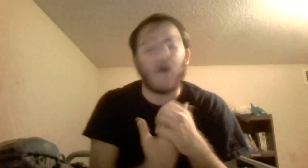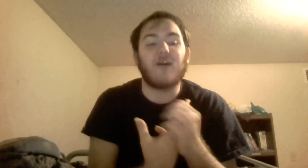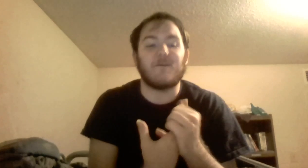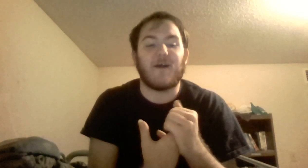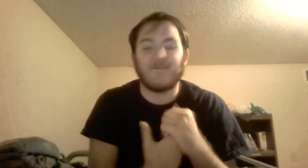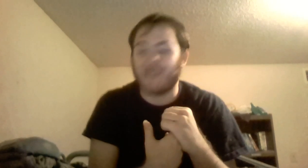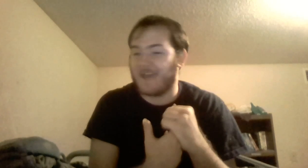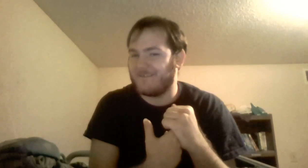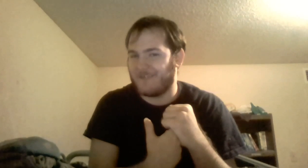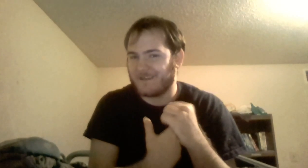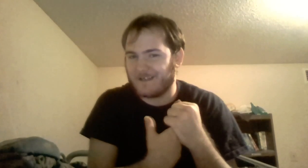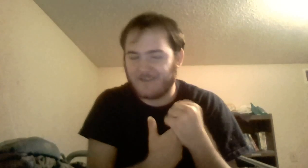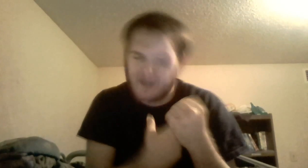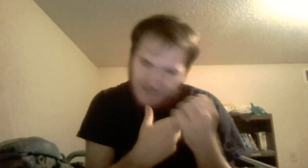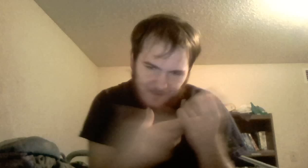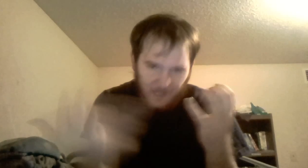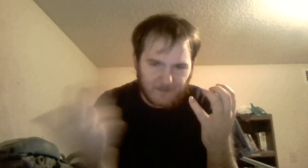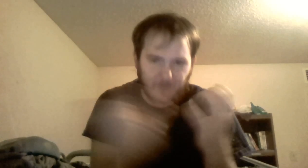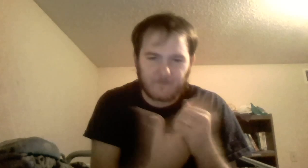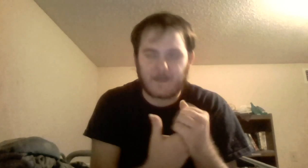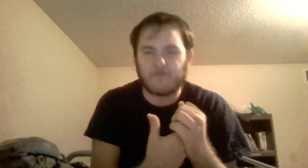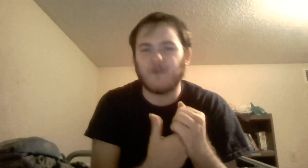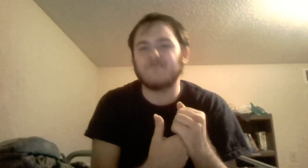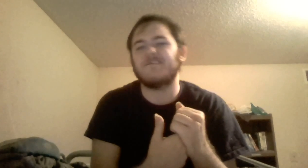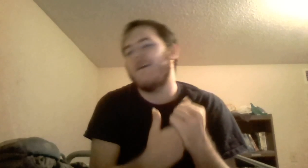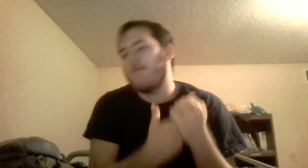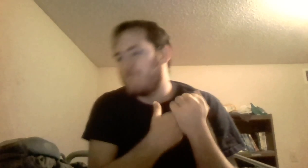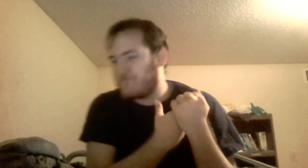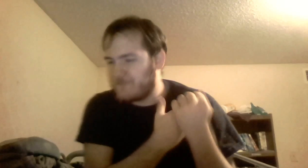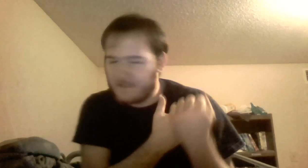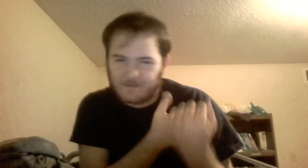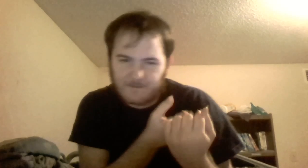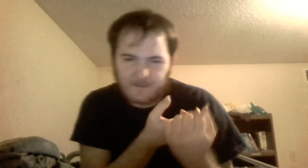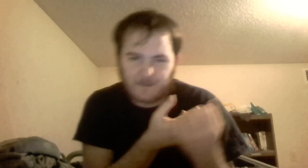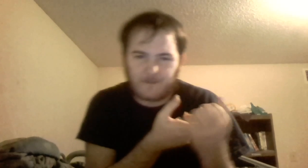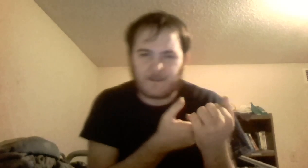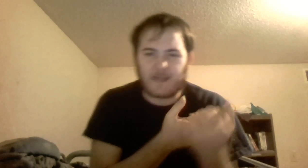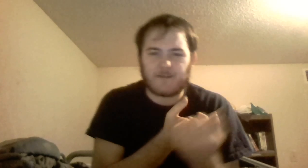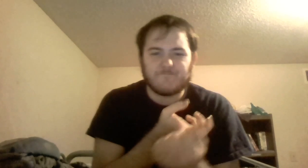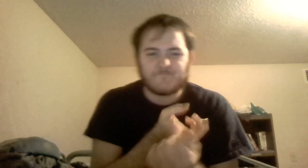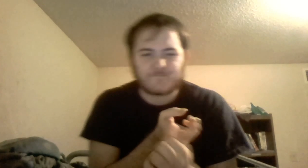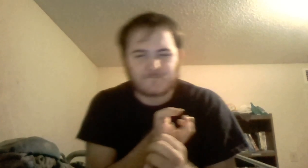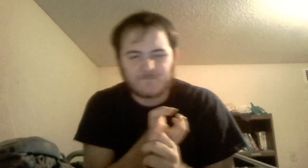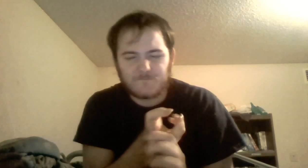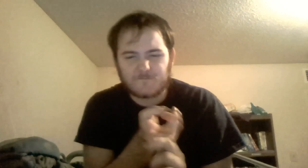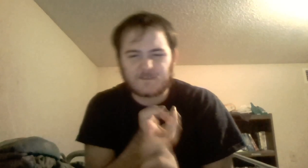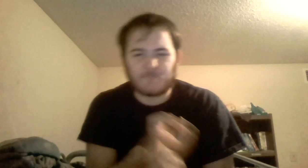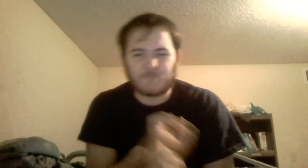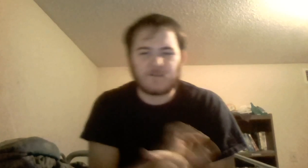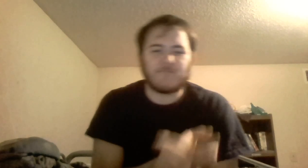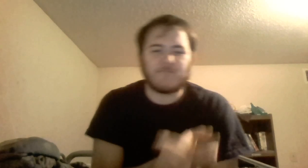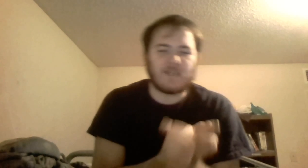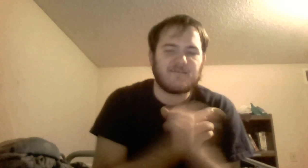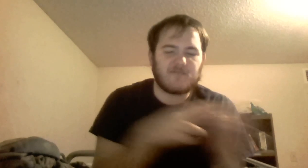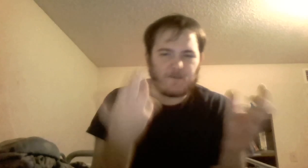talk about that, like, I didn't like a lot about them in that post, and, you know, and how, because they did show